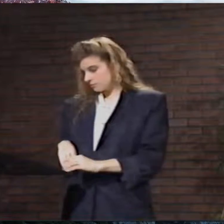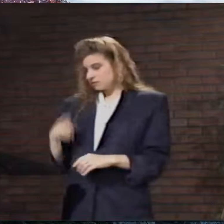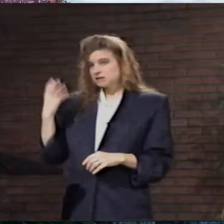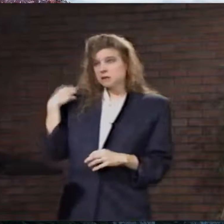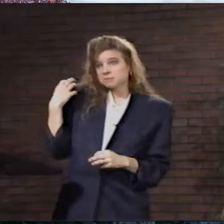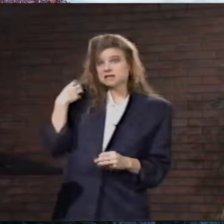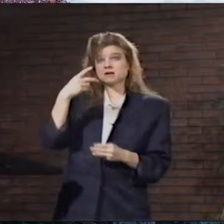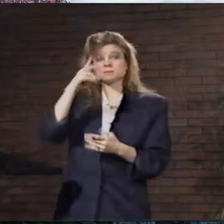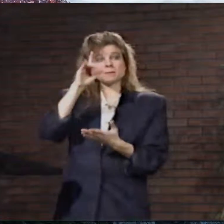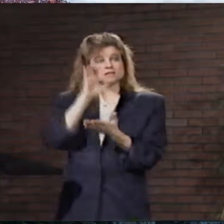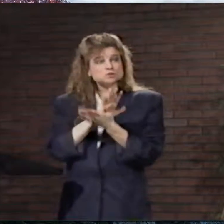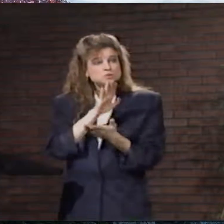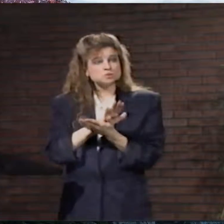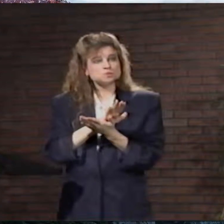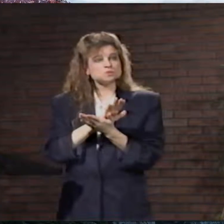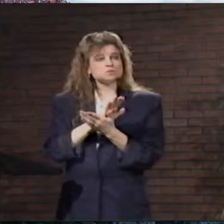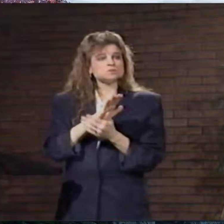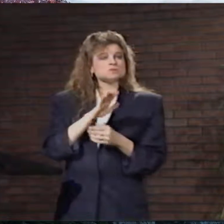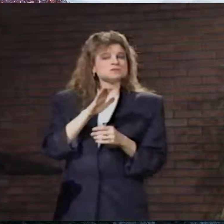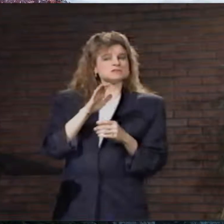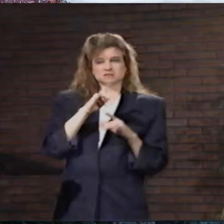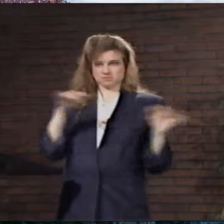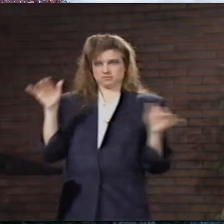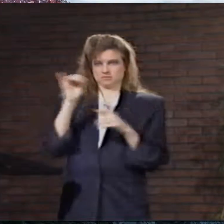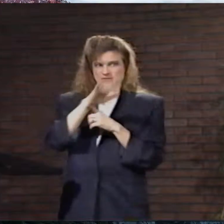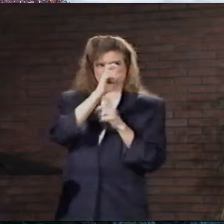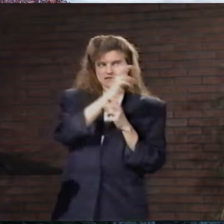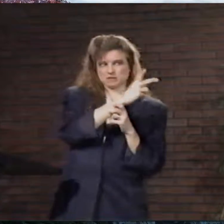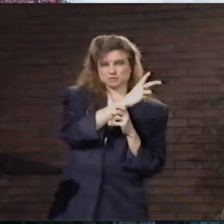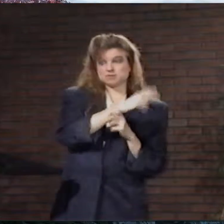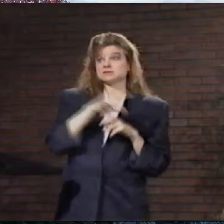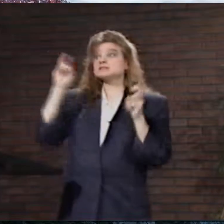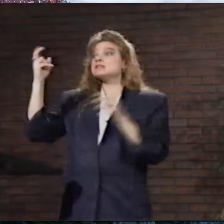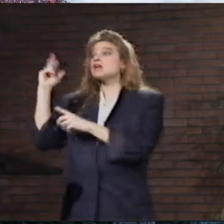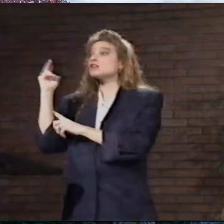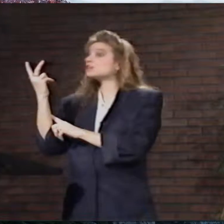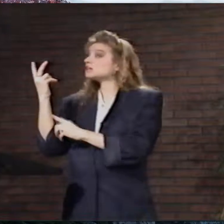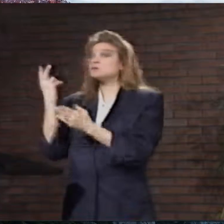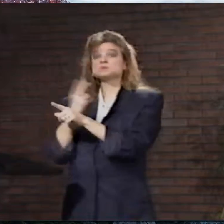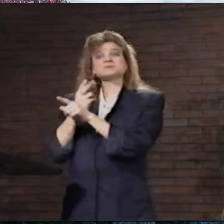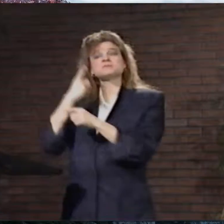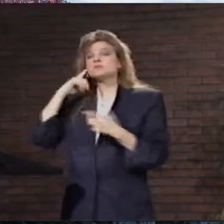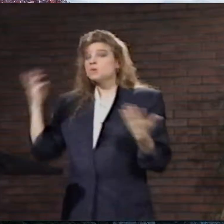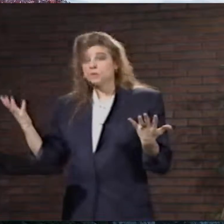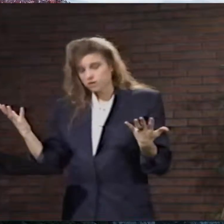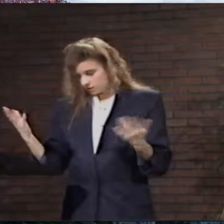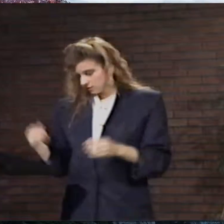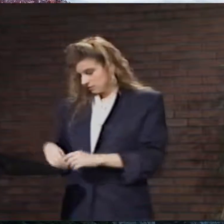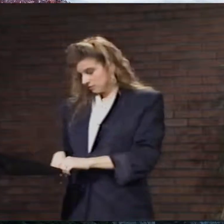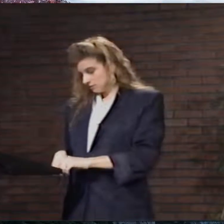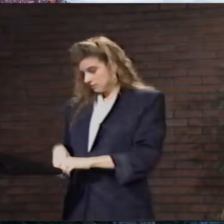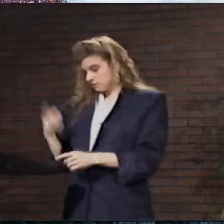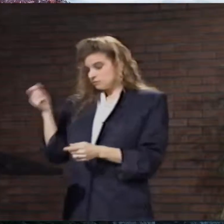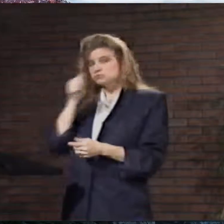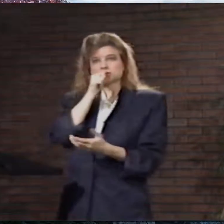In specialized settings, a different interpreter may need to be used, such as in legal situations.